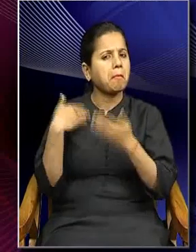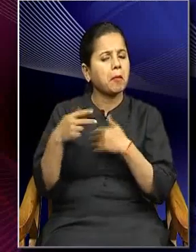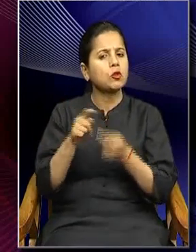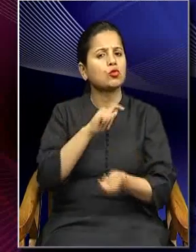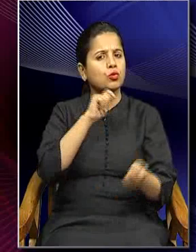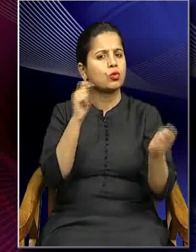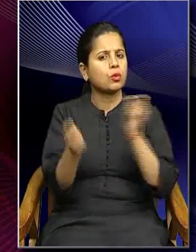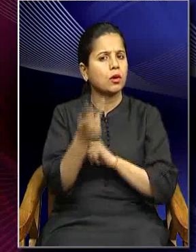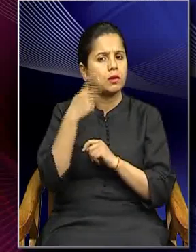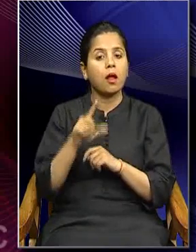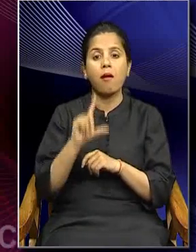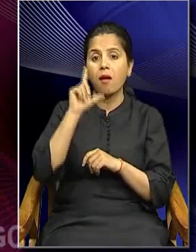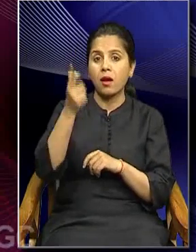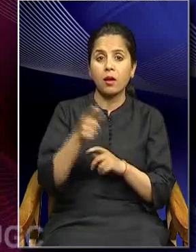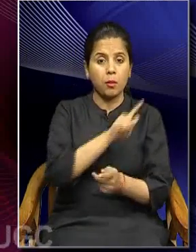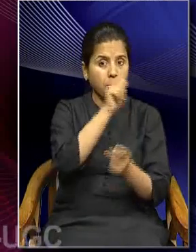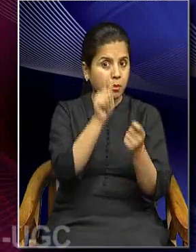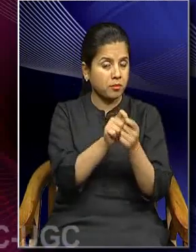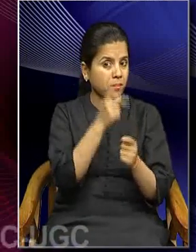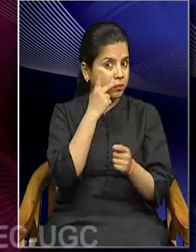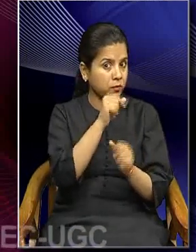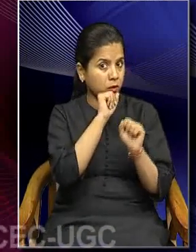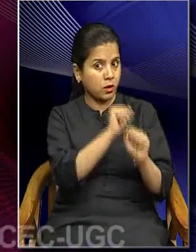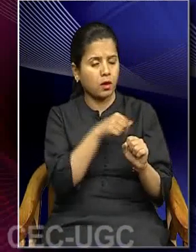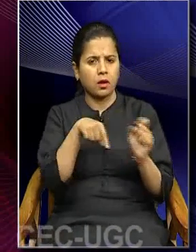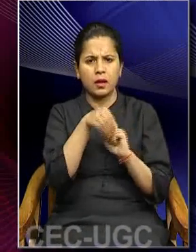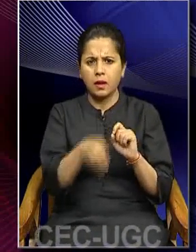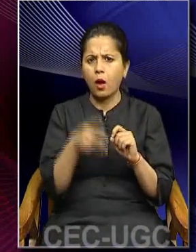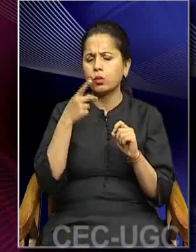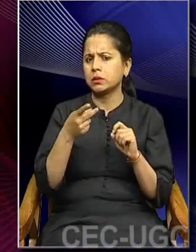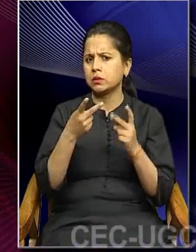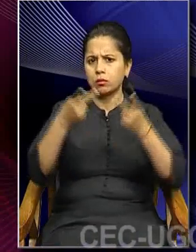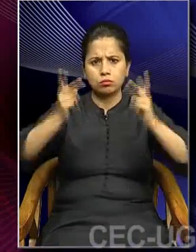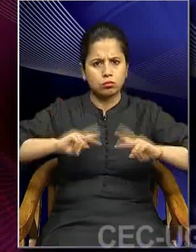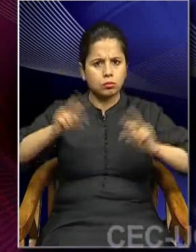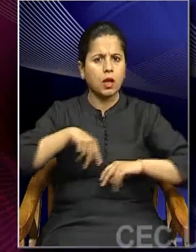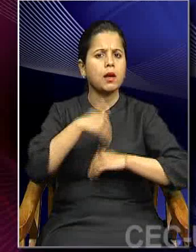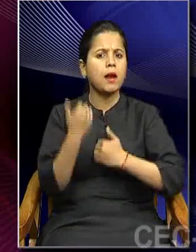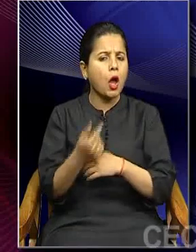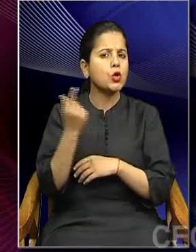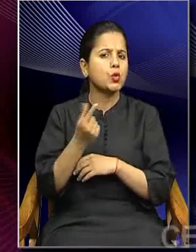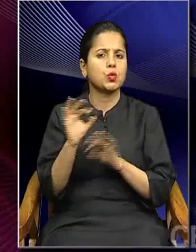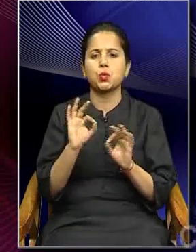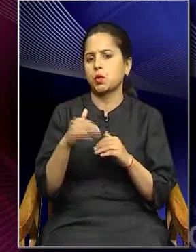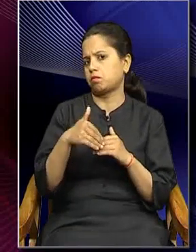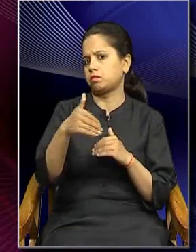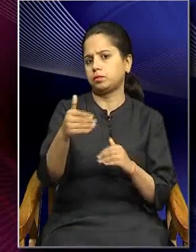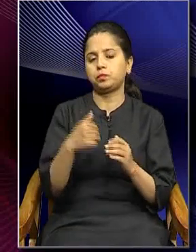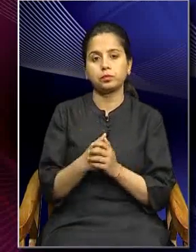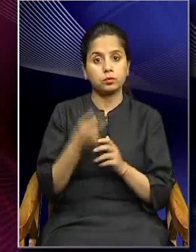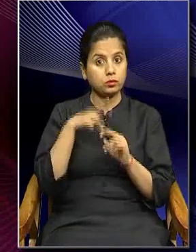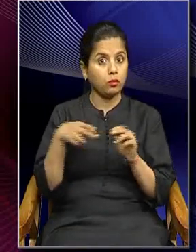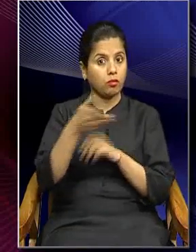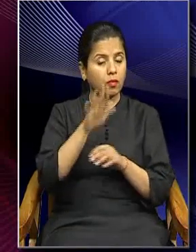modifications by later Vaiśeṣikas, this translation is not in use anymore. And if we have